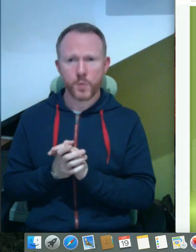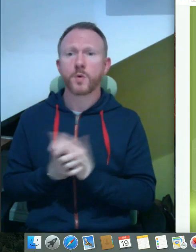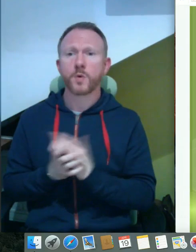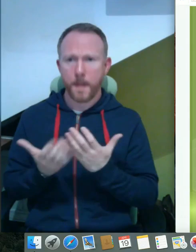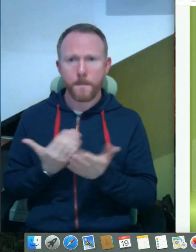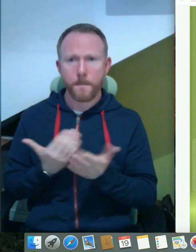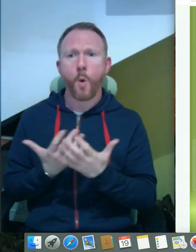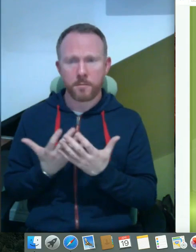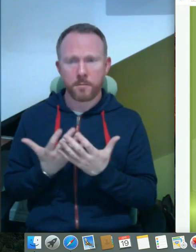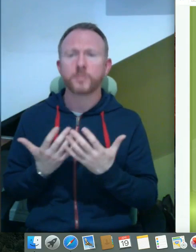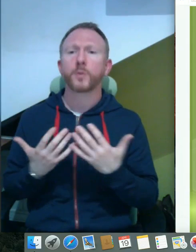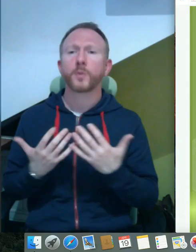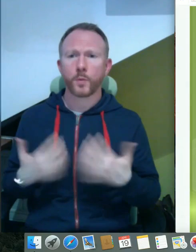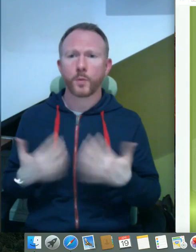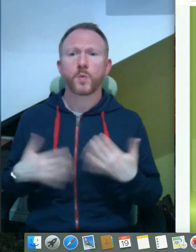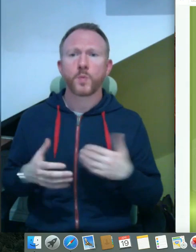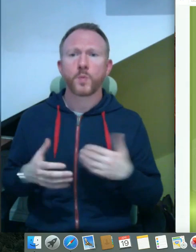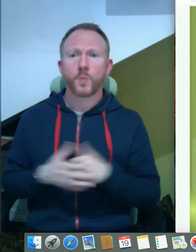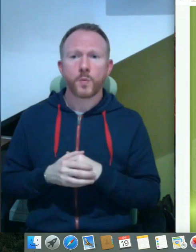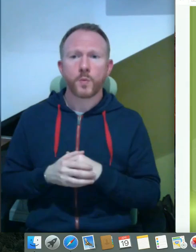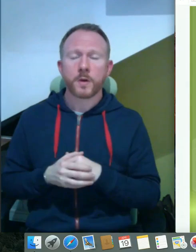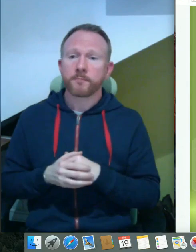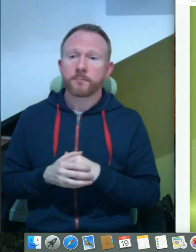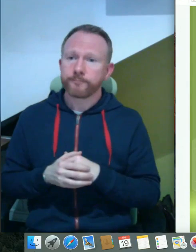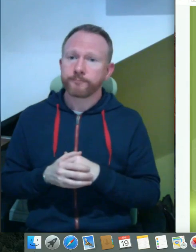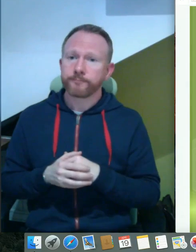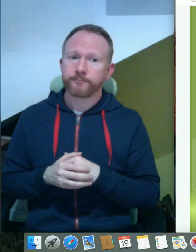I think it's